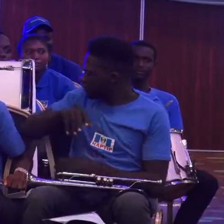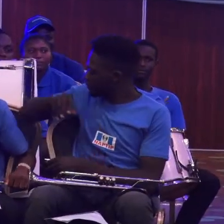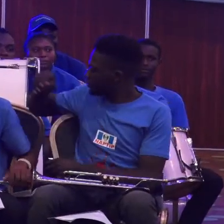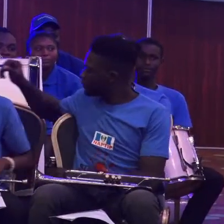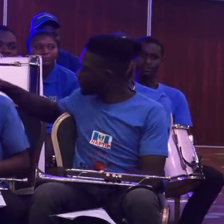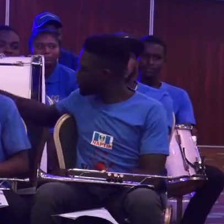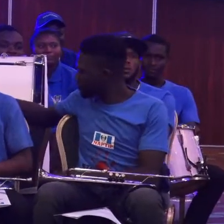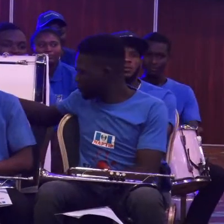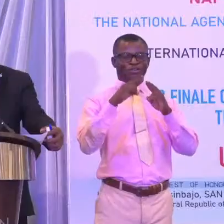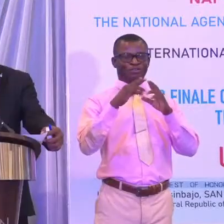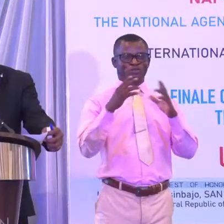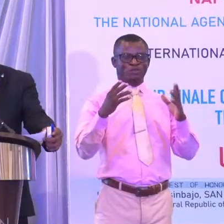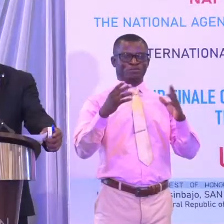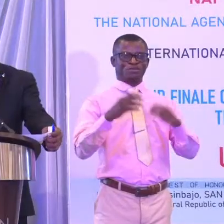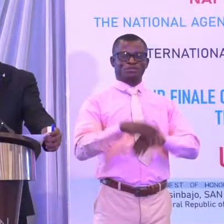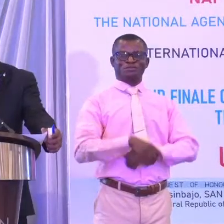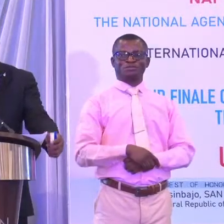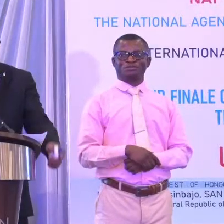Thank you very much.